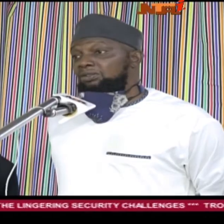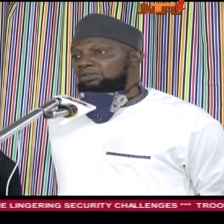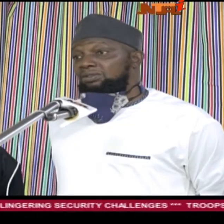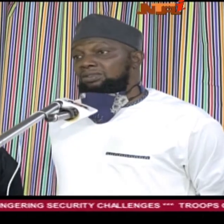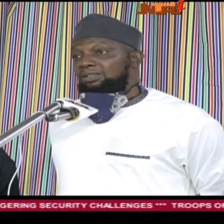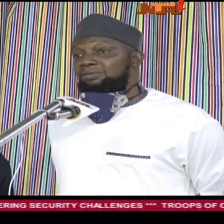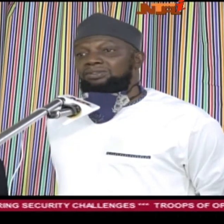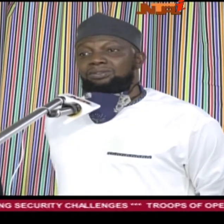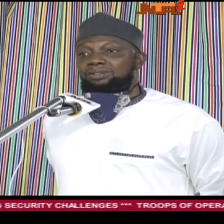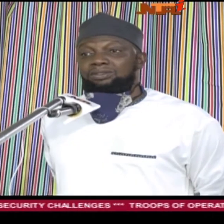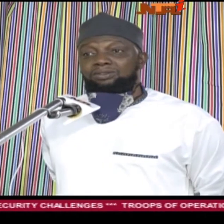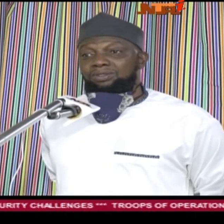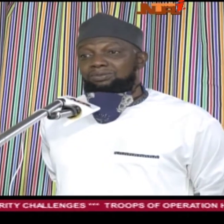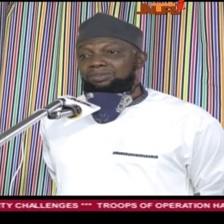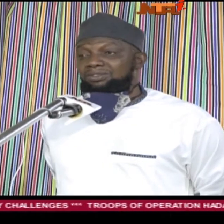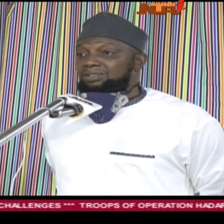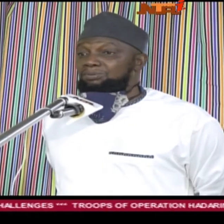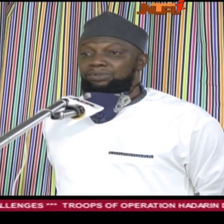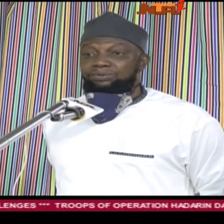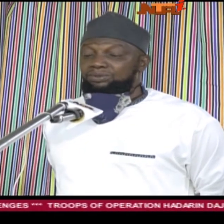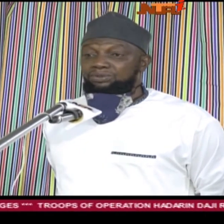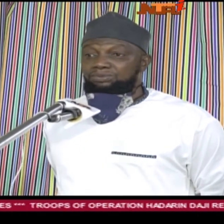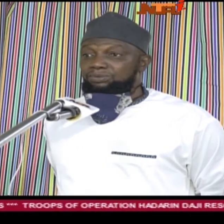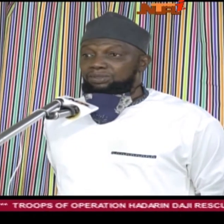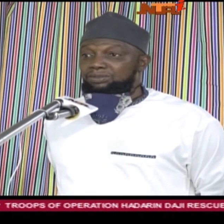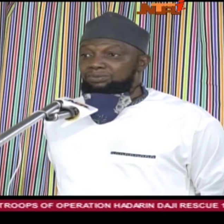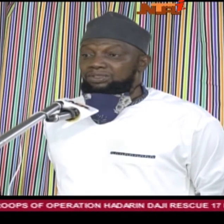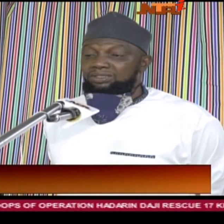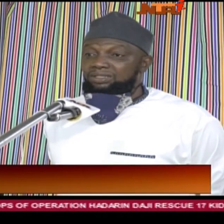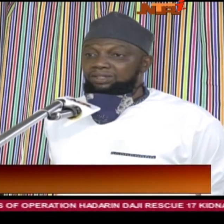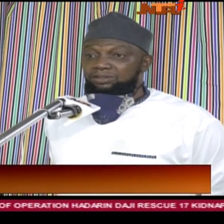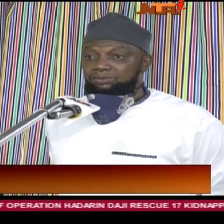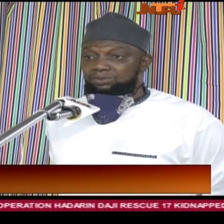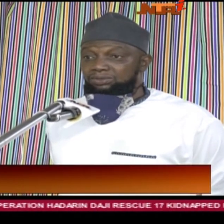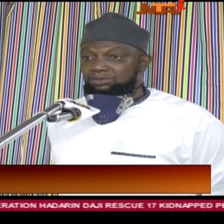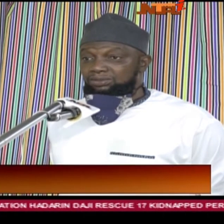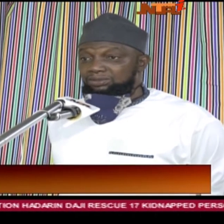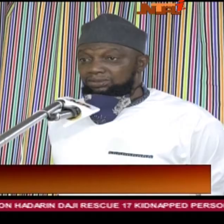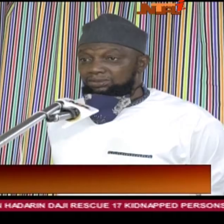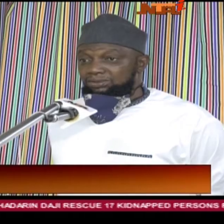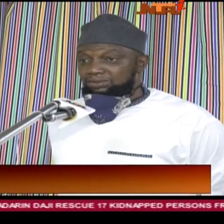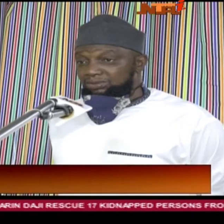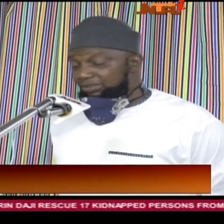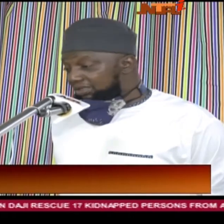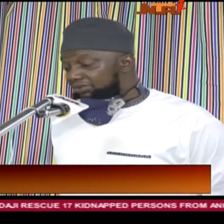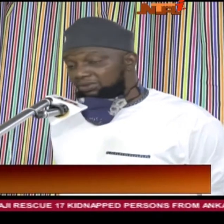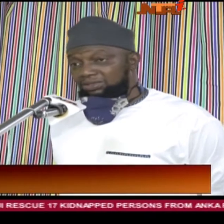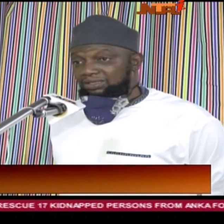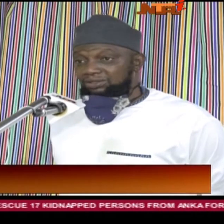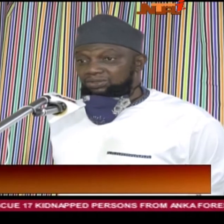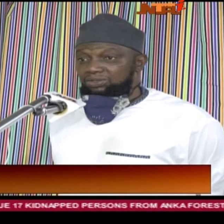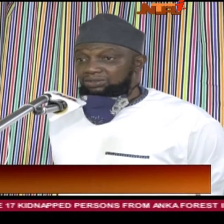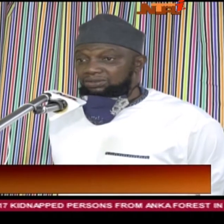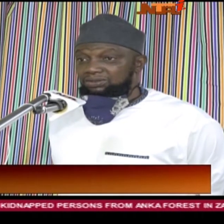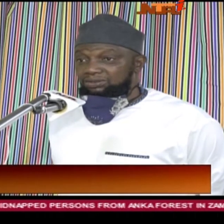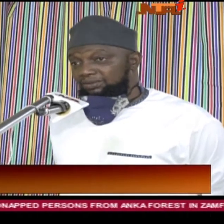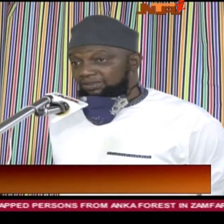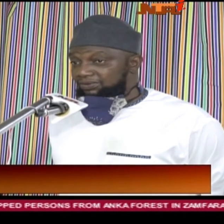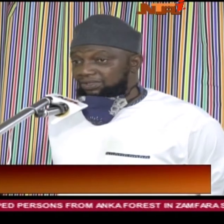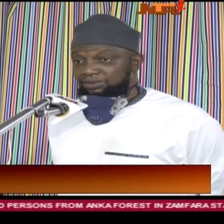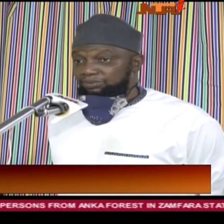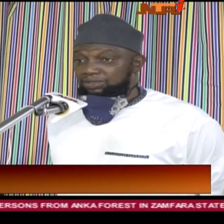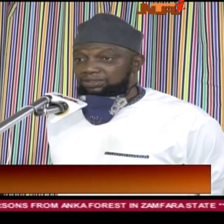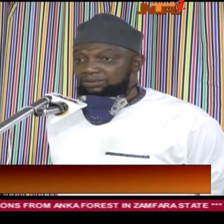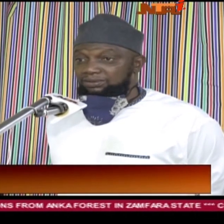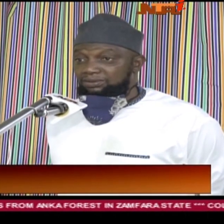things on television elsewhere. We just keep praying for those people and wish it never comes to us. So this came to us as a shock. It's